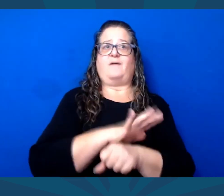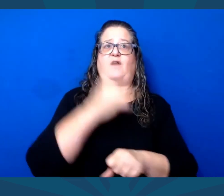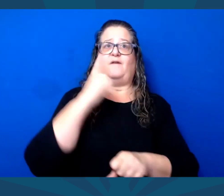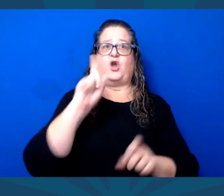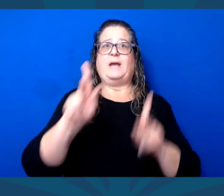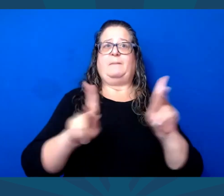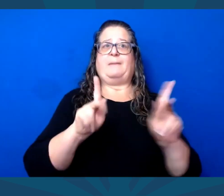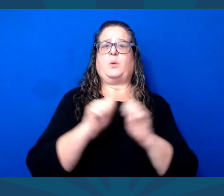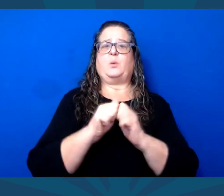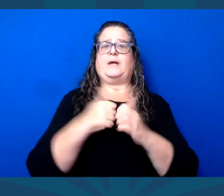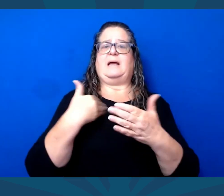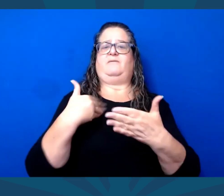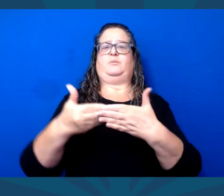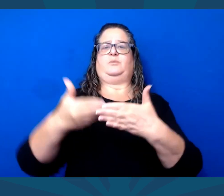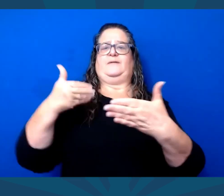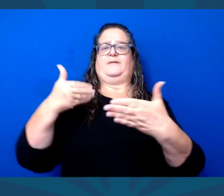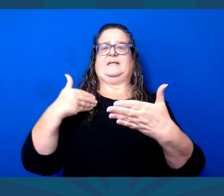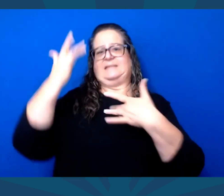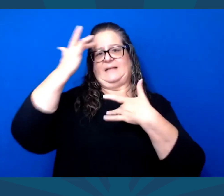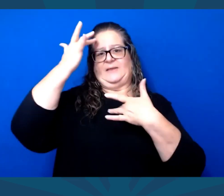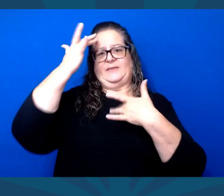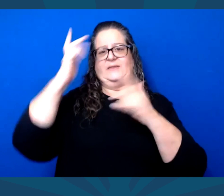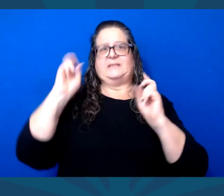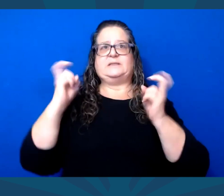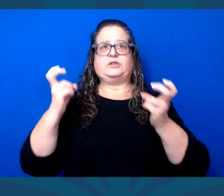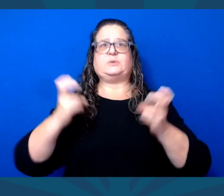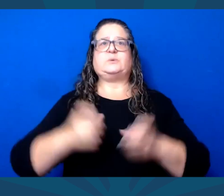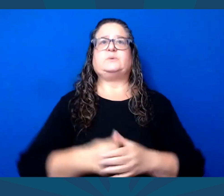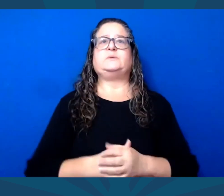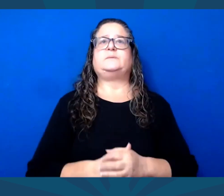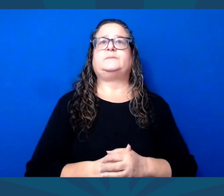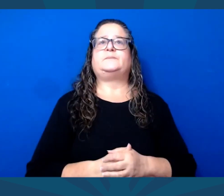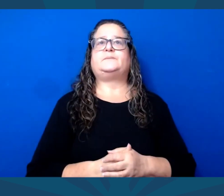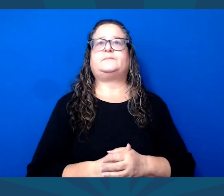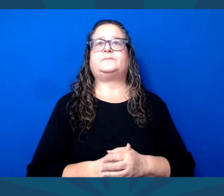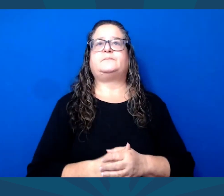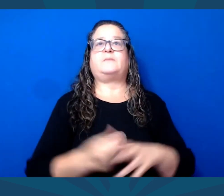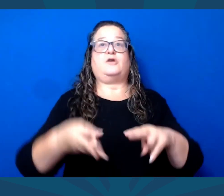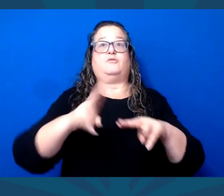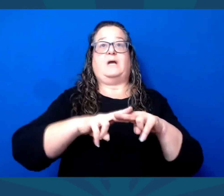for Arizonans with pre-existing conditions,